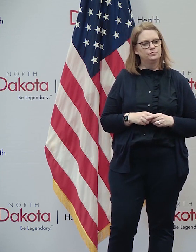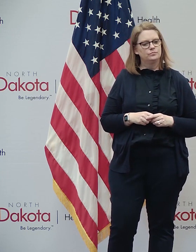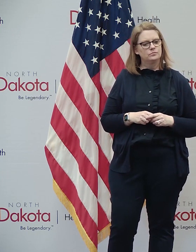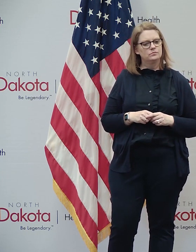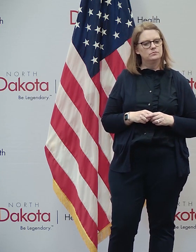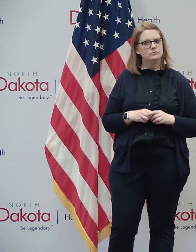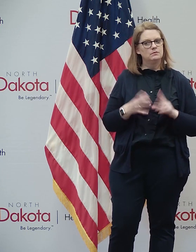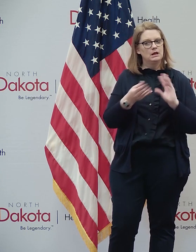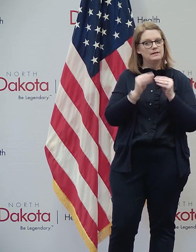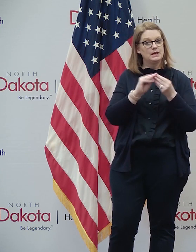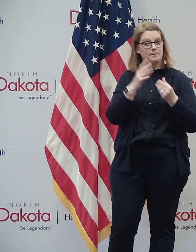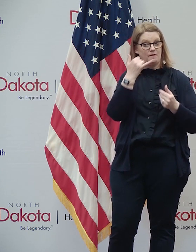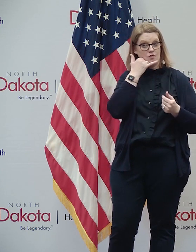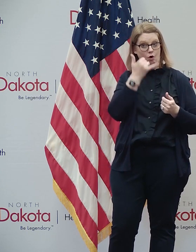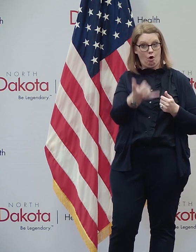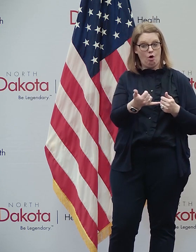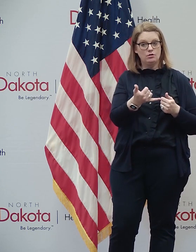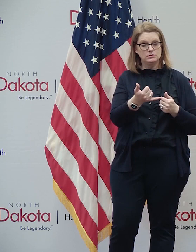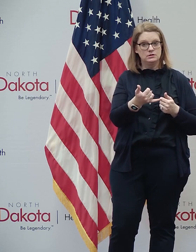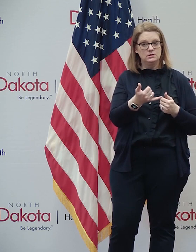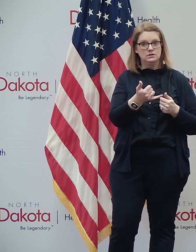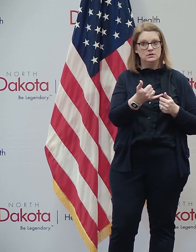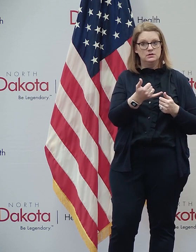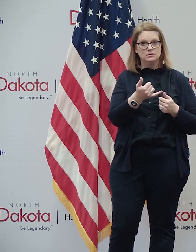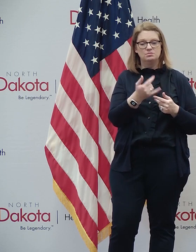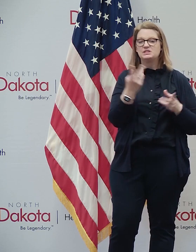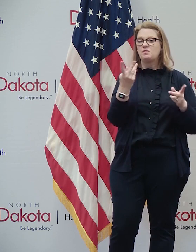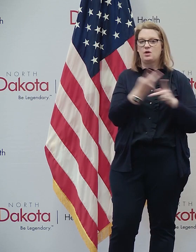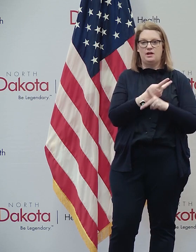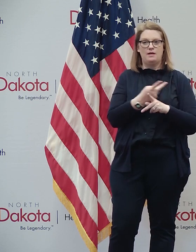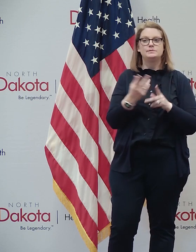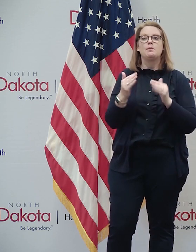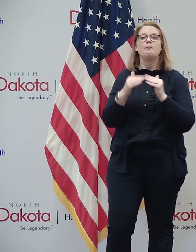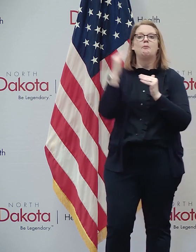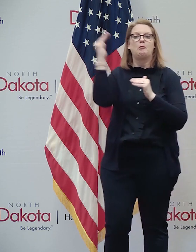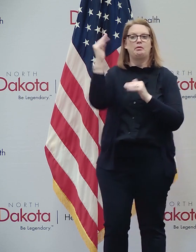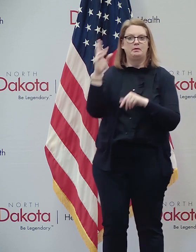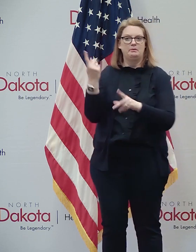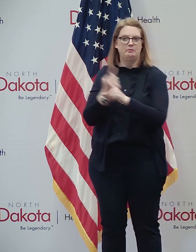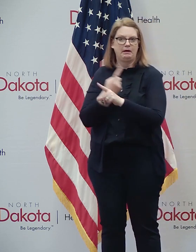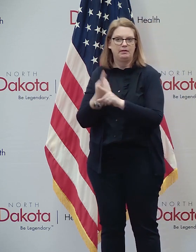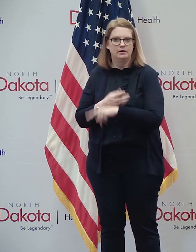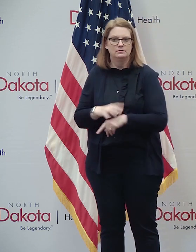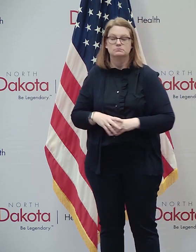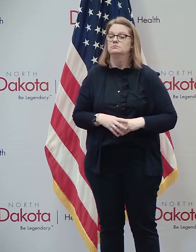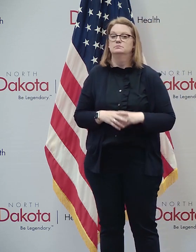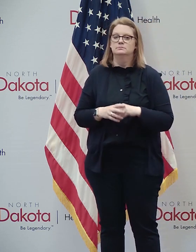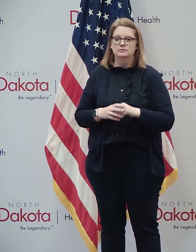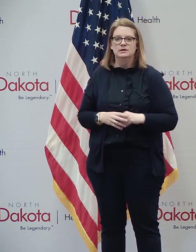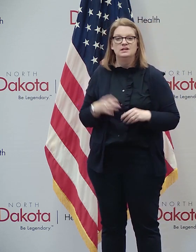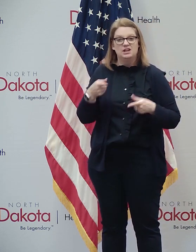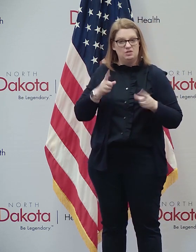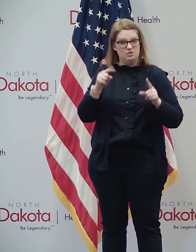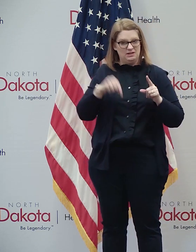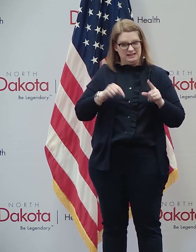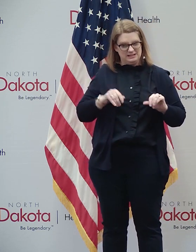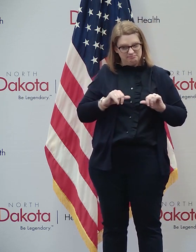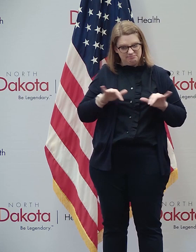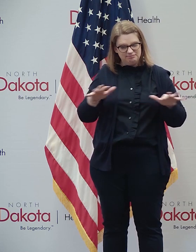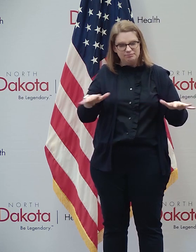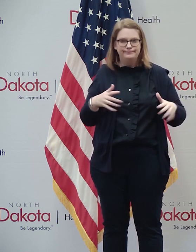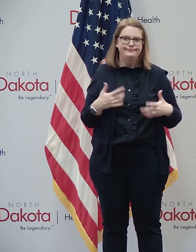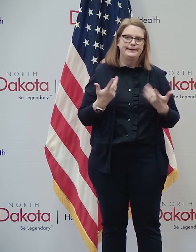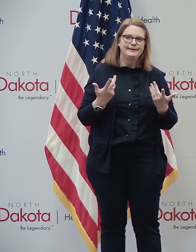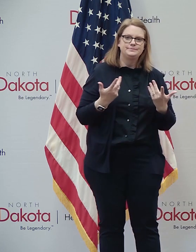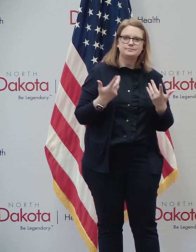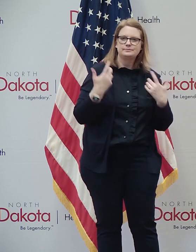in terms of number of calls that were coming in this morning was 4 times more than normal call volume. As we've learned throughout this pandemic, whether it's the